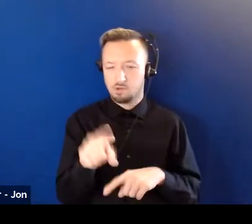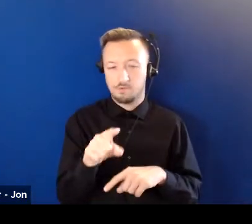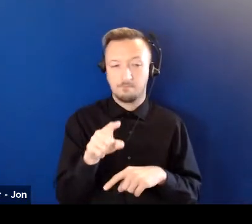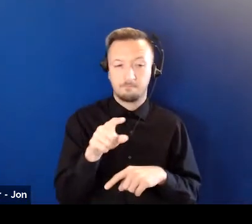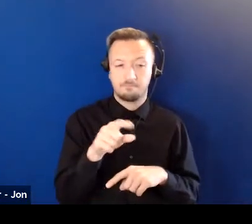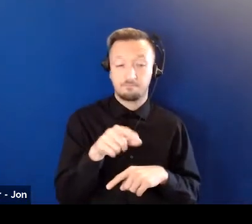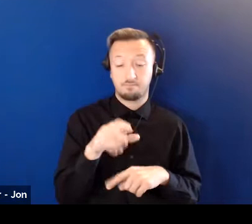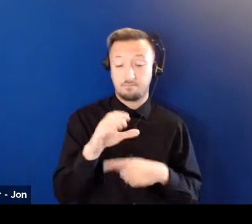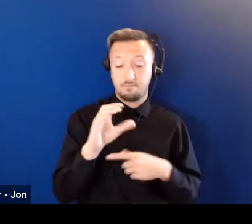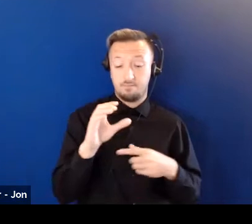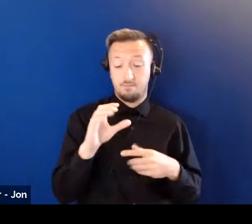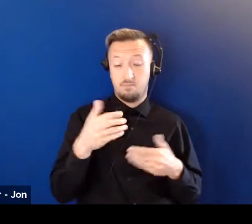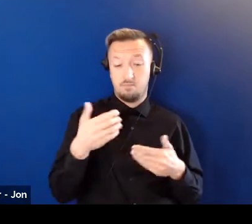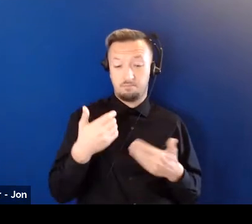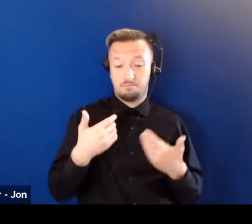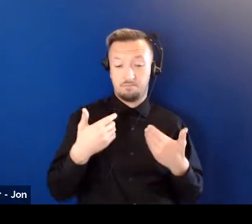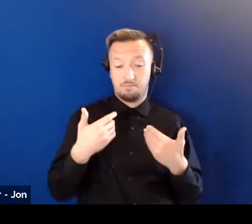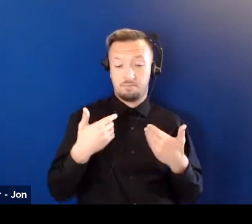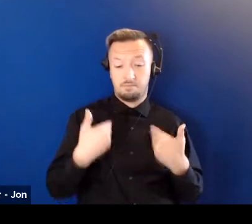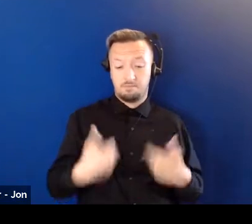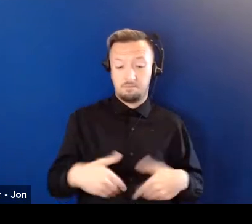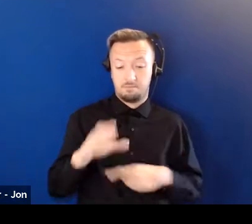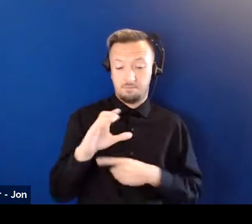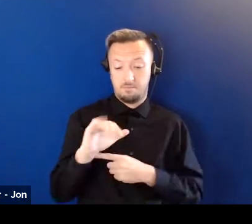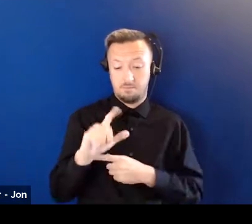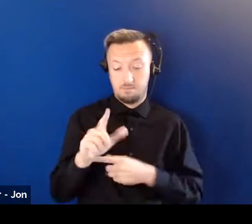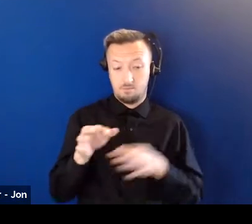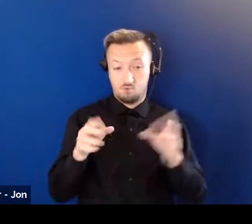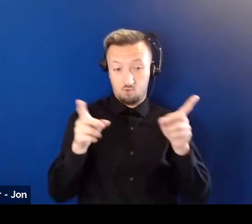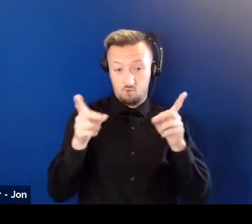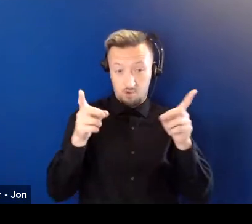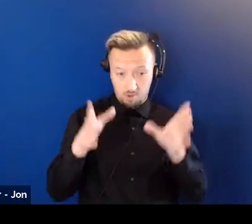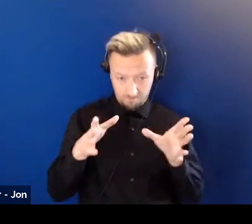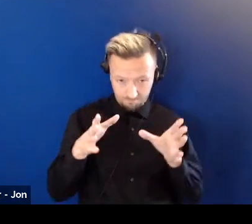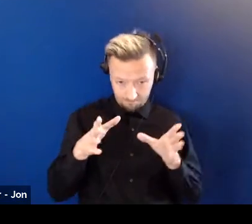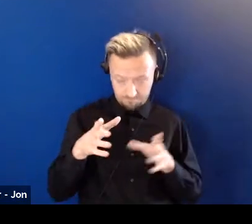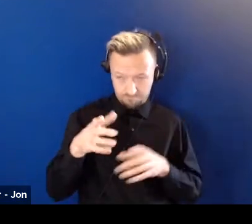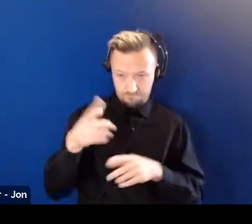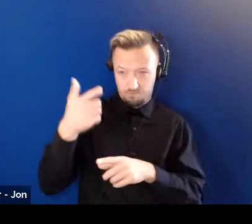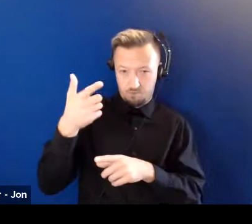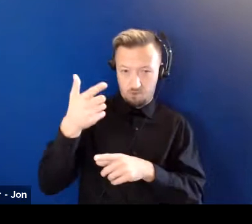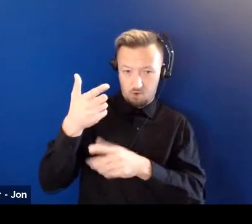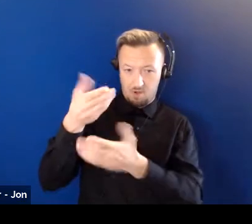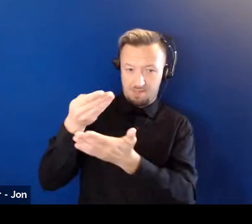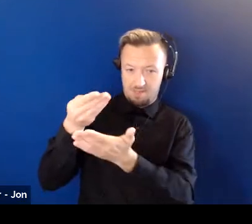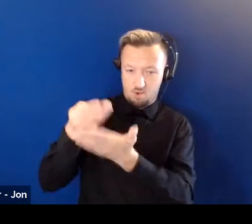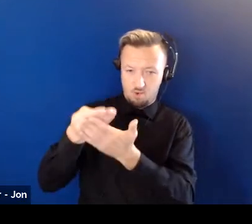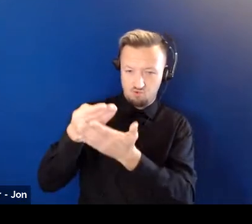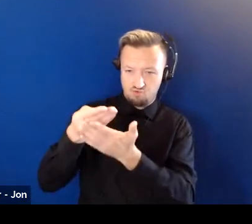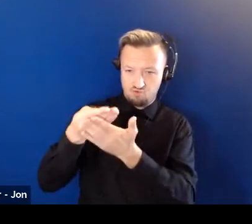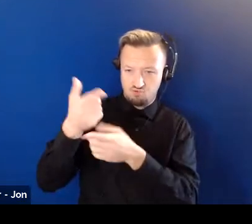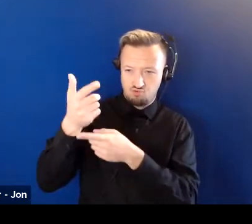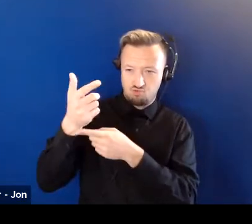know, when you're thinking about participating in a grant application, what are some of the considerations that